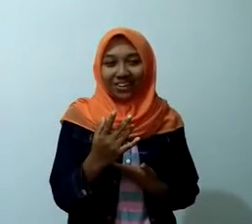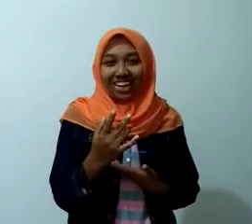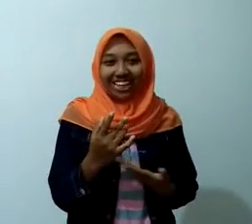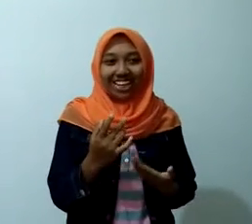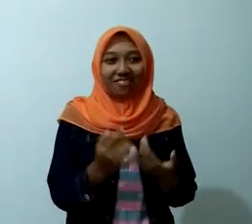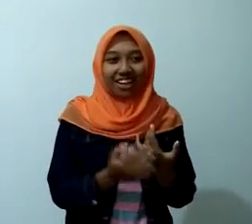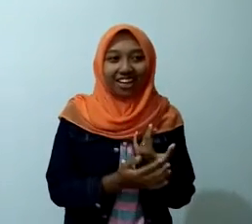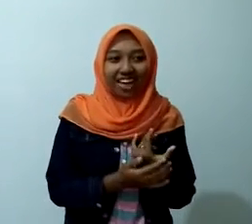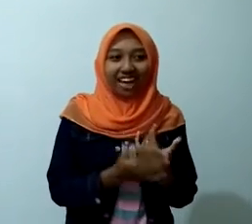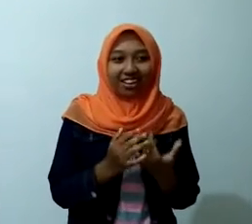show the